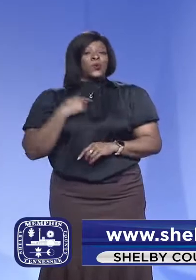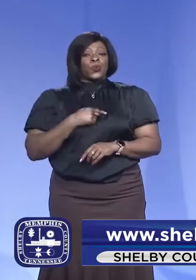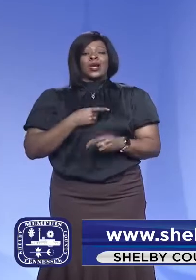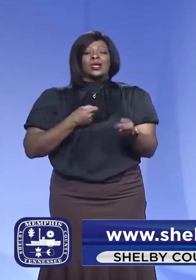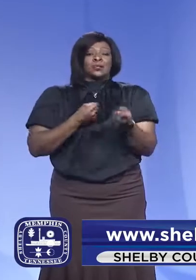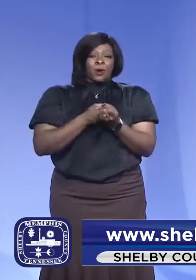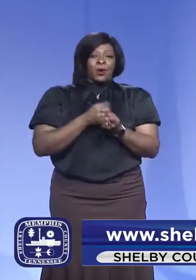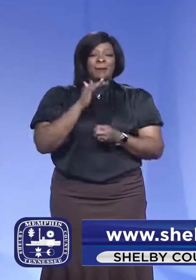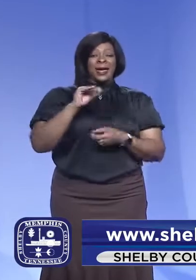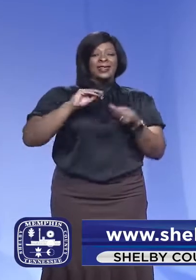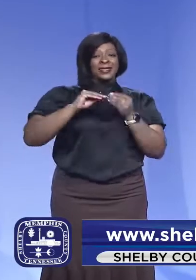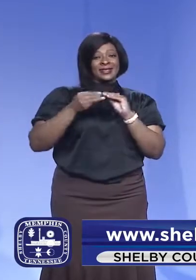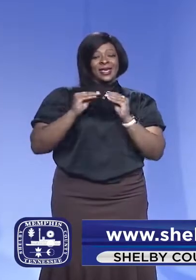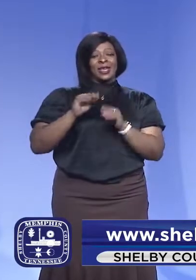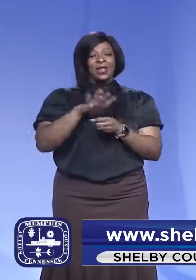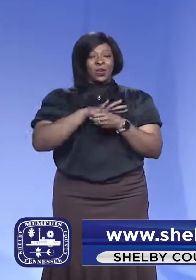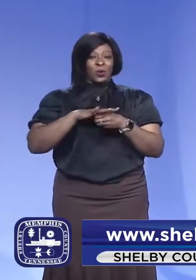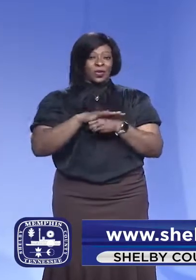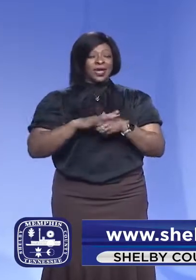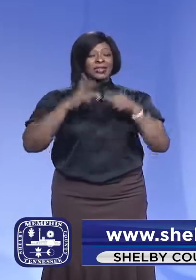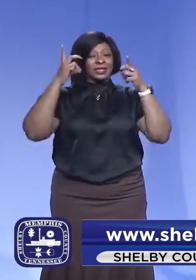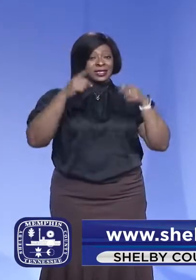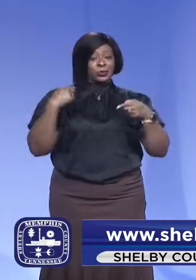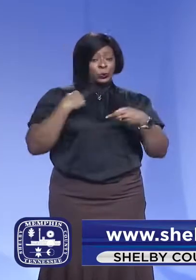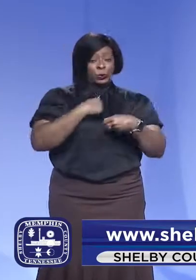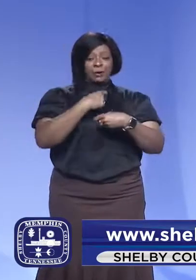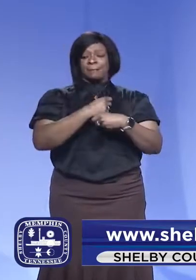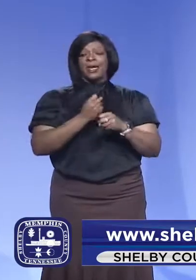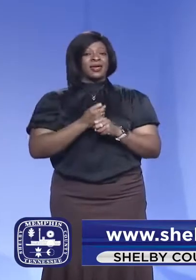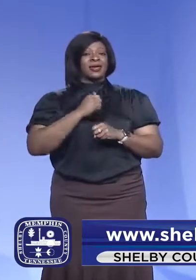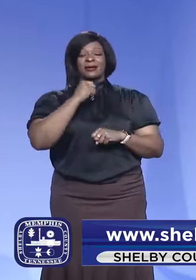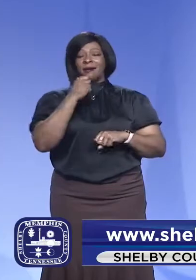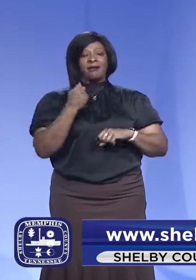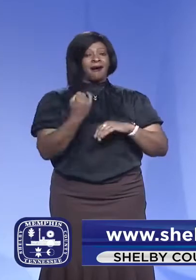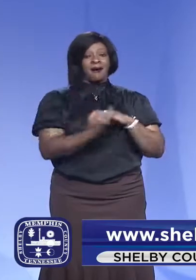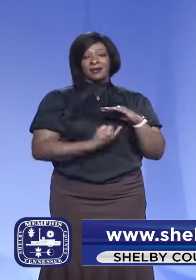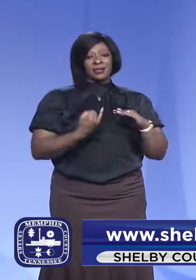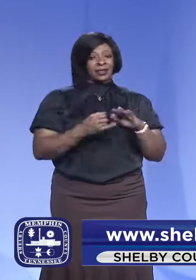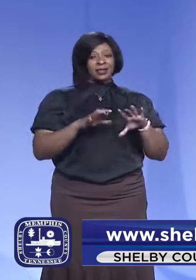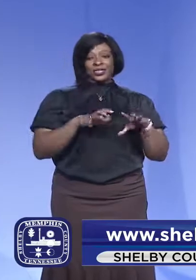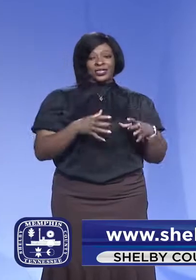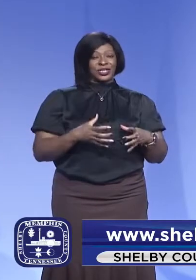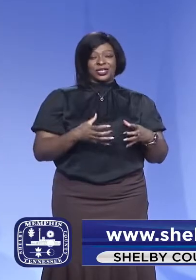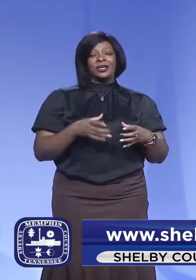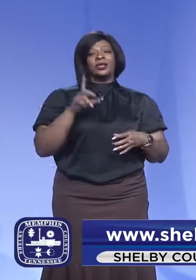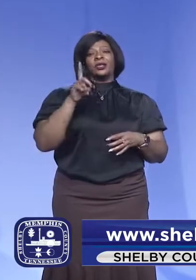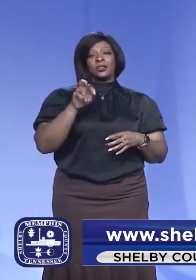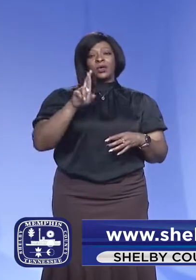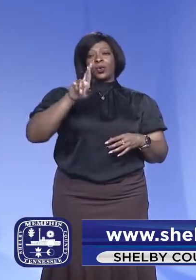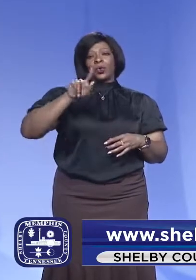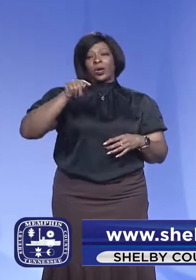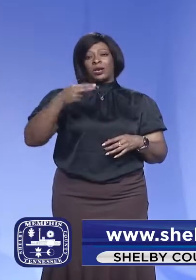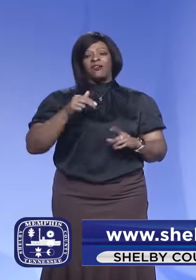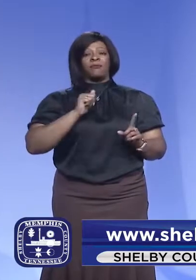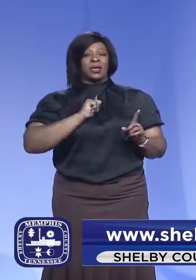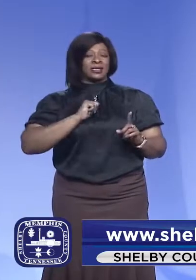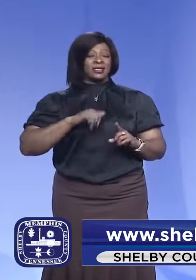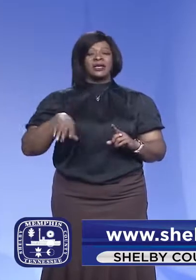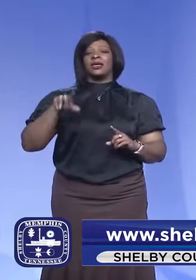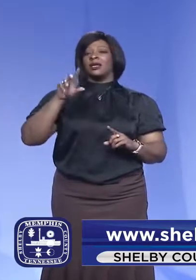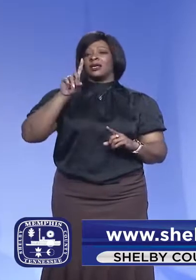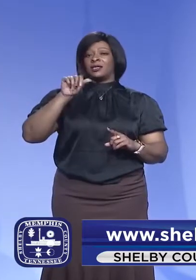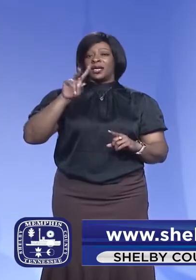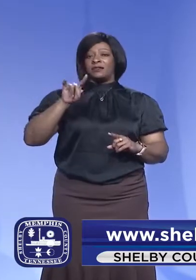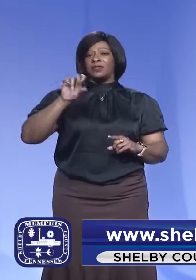data-driven locally. The decisions that we make are not in isolation. Again, Dr. Randolph, myself, David Sweat, and other